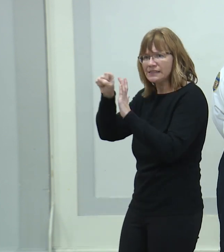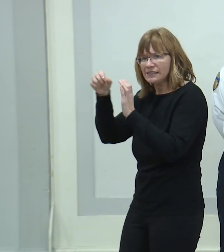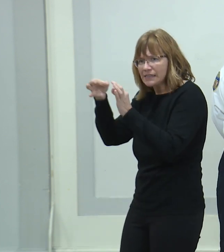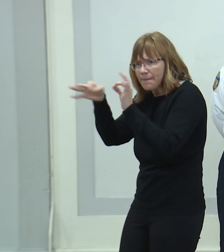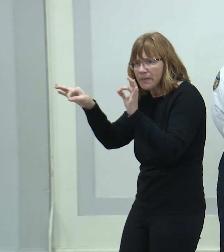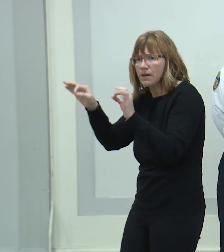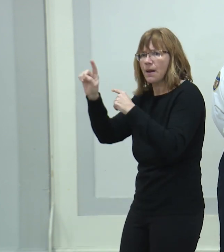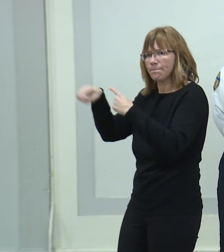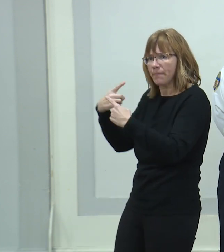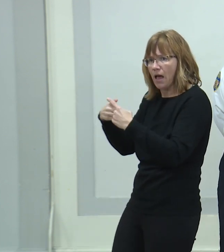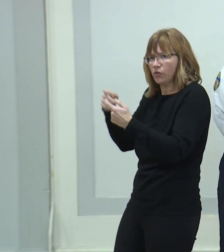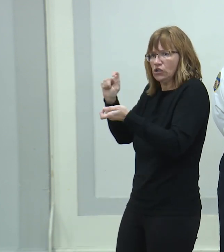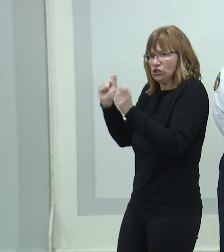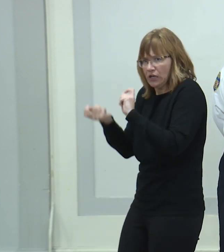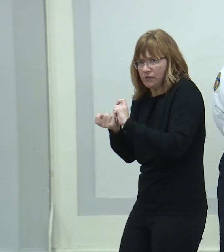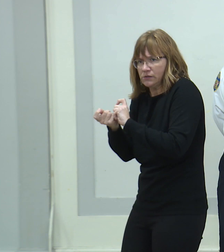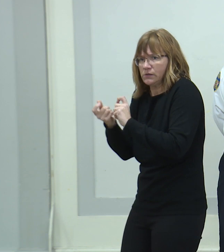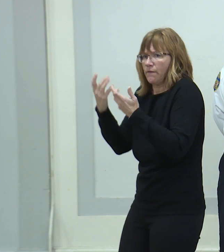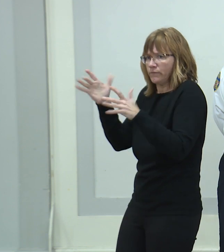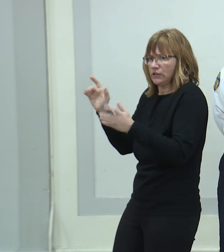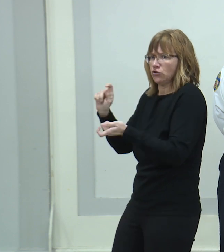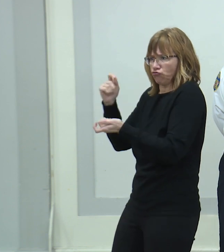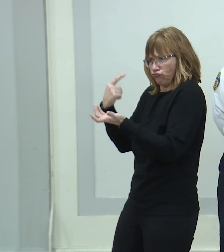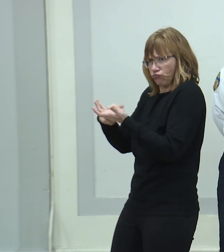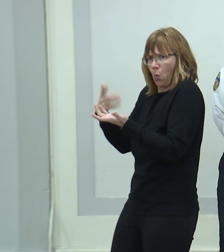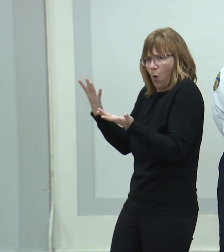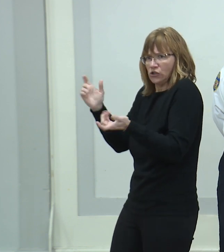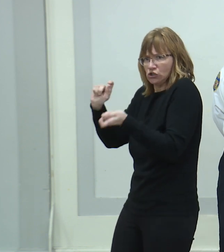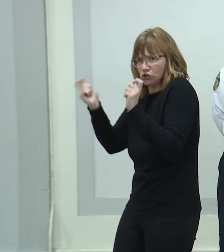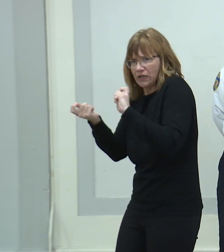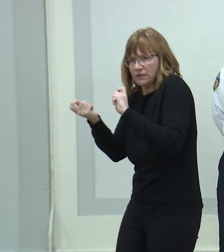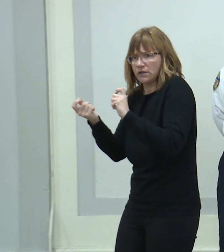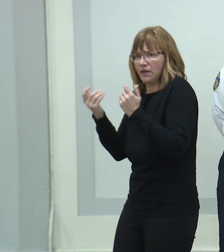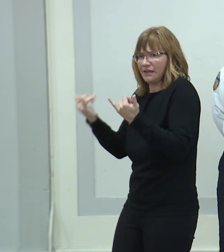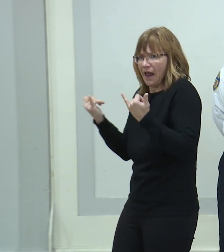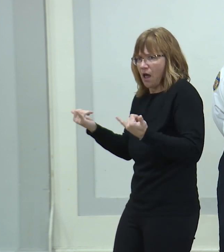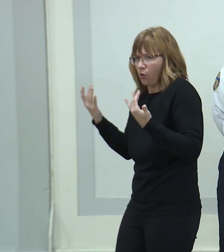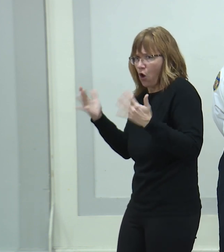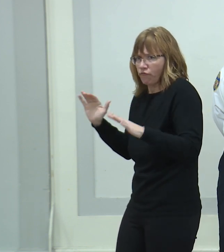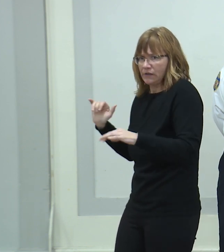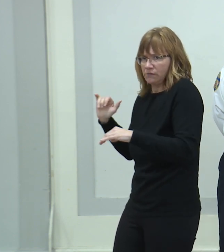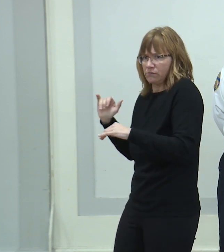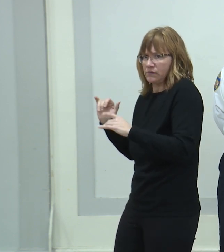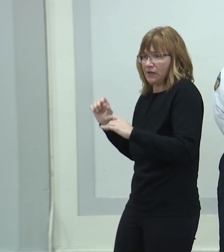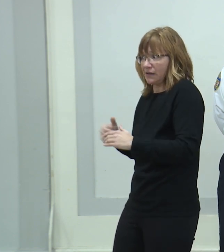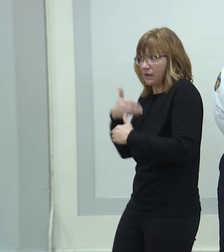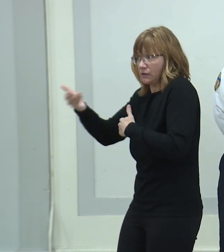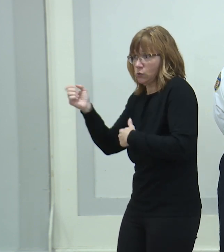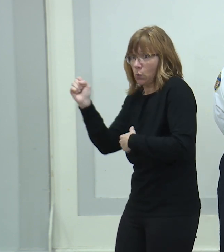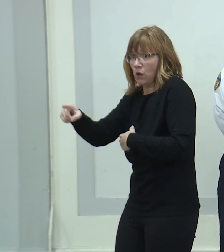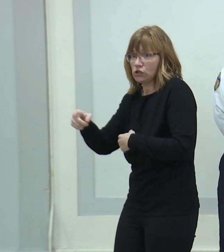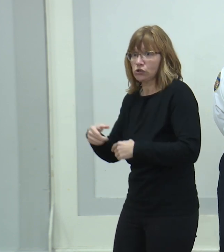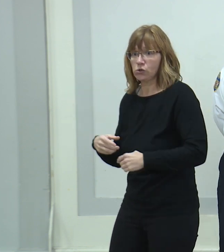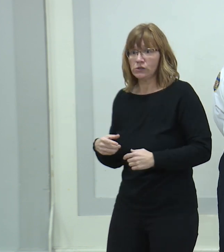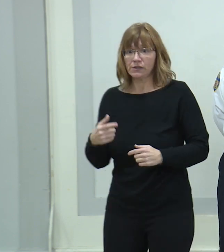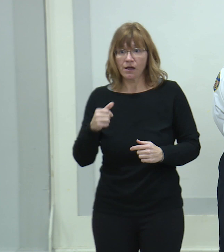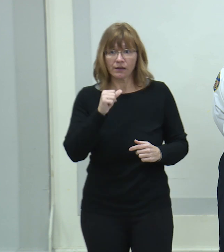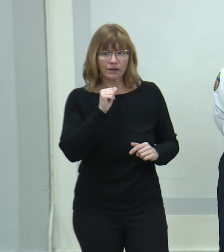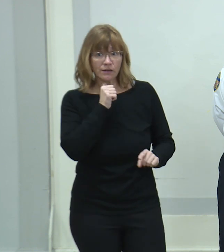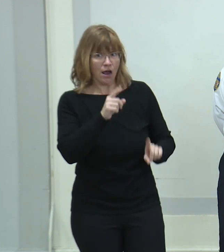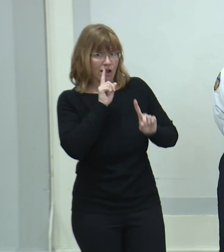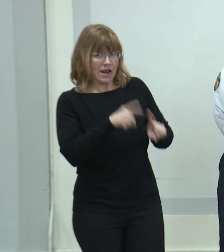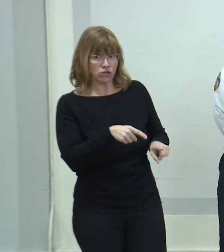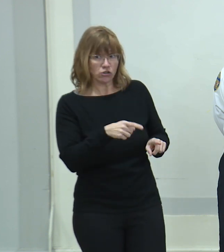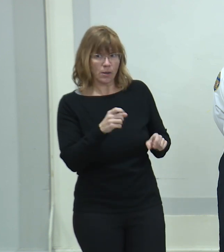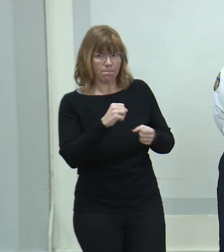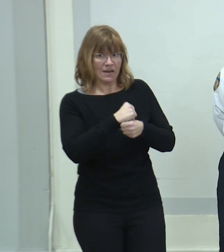the changes with you already today. We've already done that. Next question. So you're not going to answer what made you change your mind?